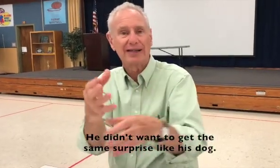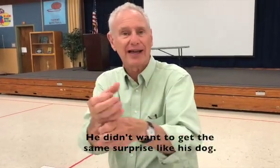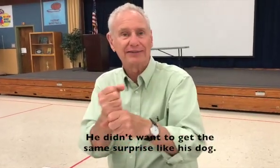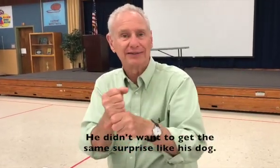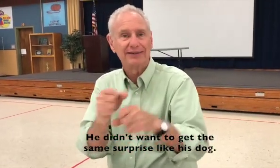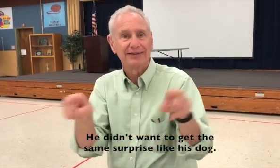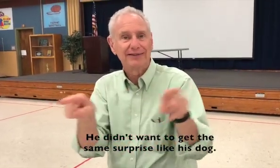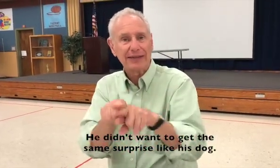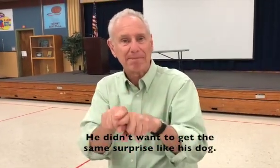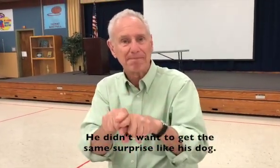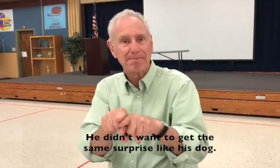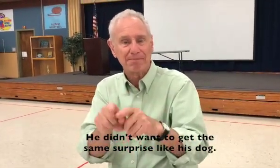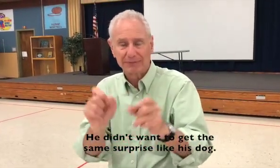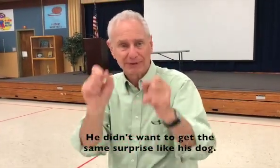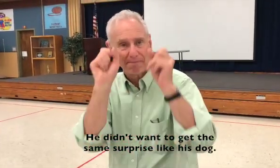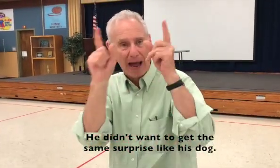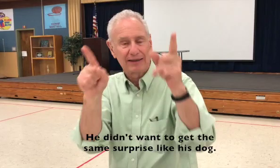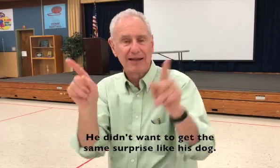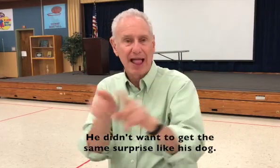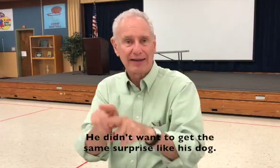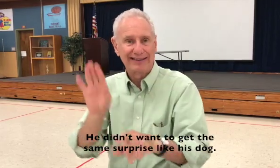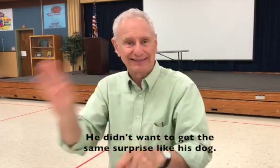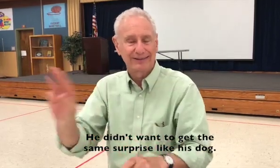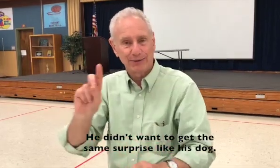and he didn't want to get the same surprise like his dog.